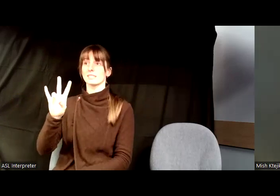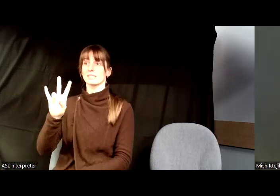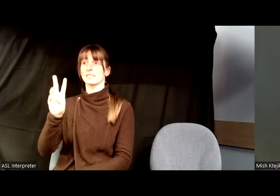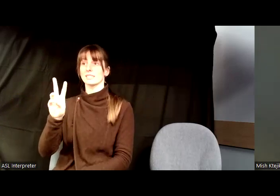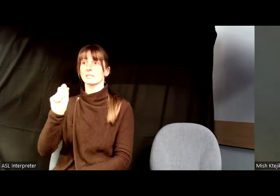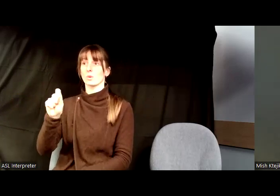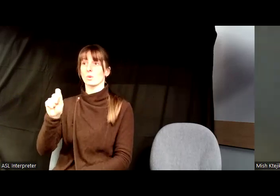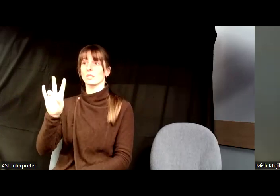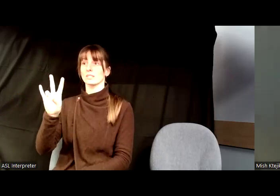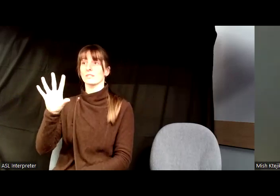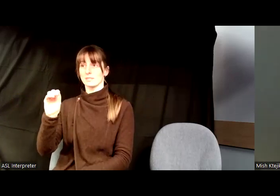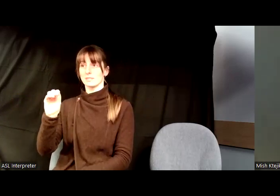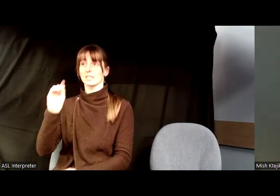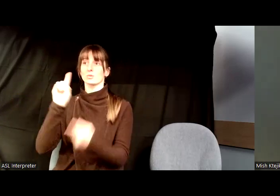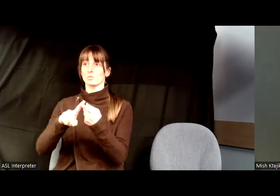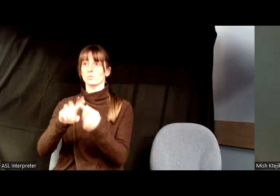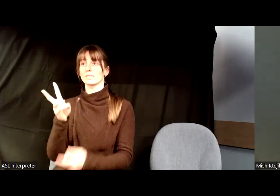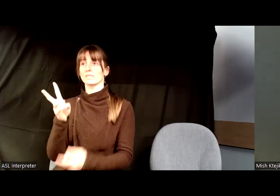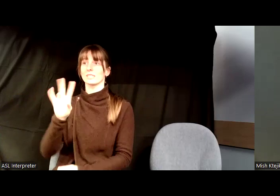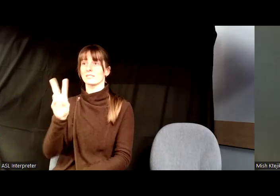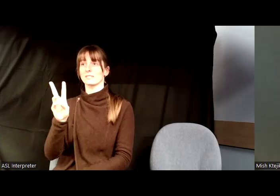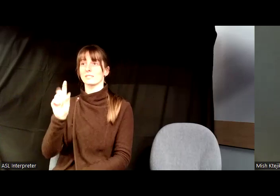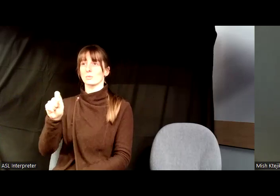So now we're talking about the board at 674.